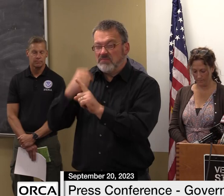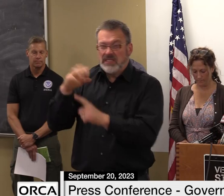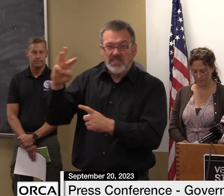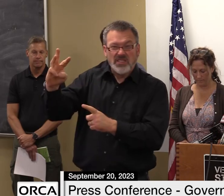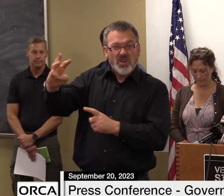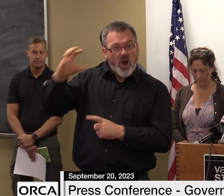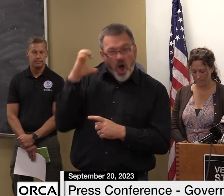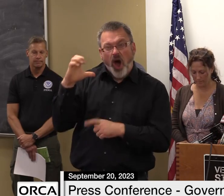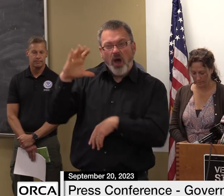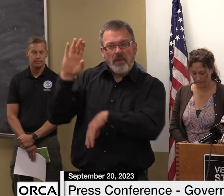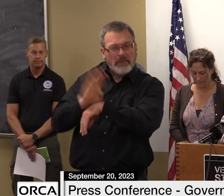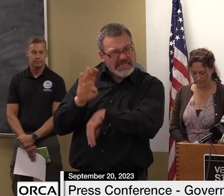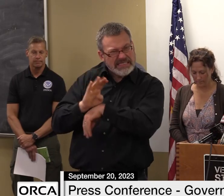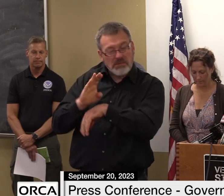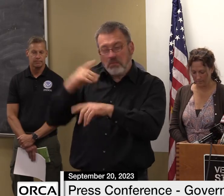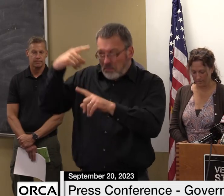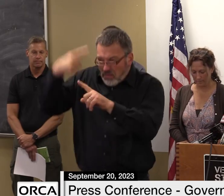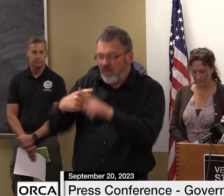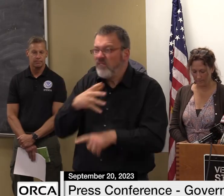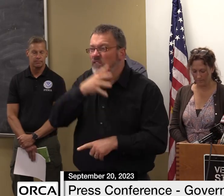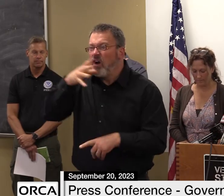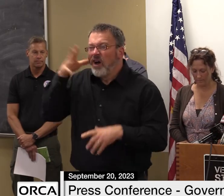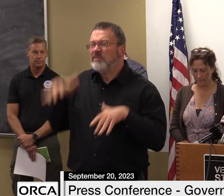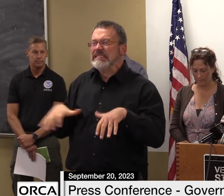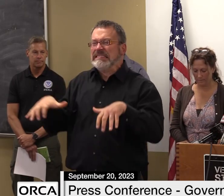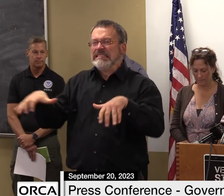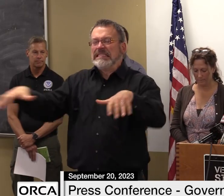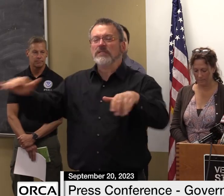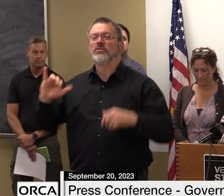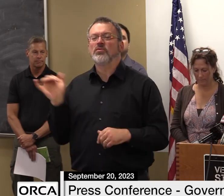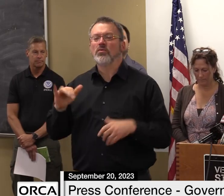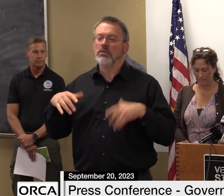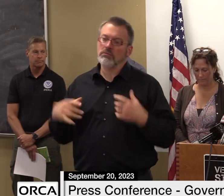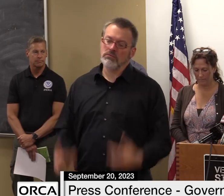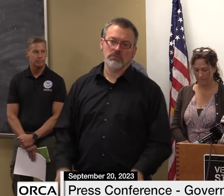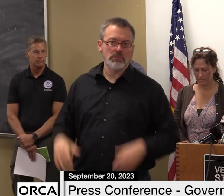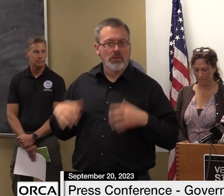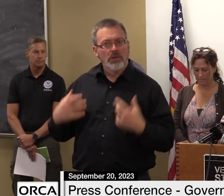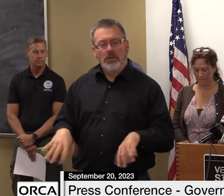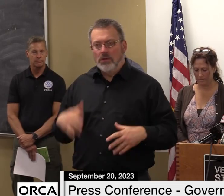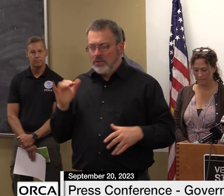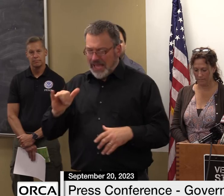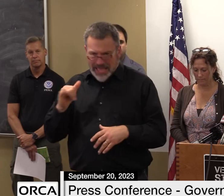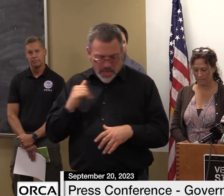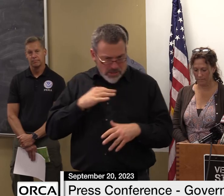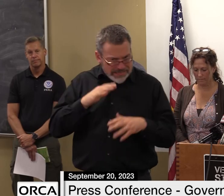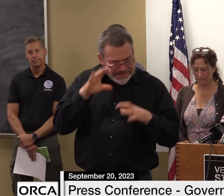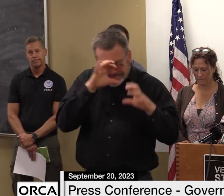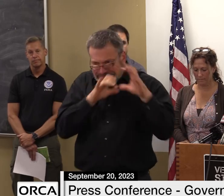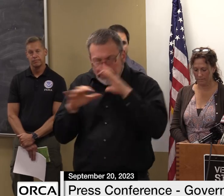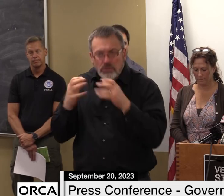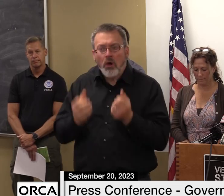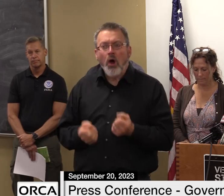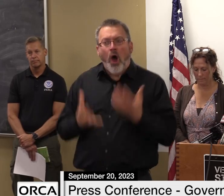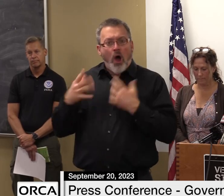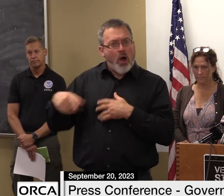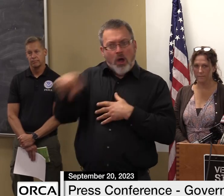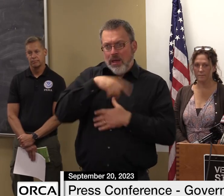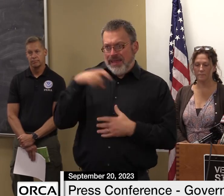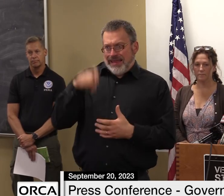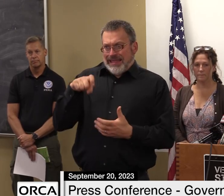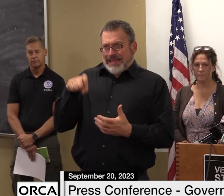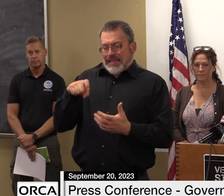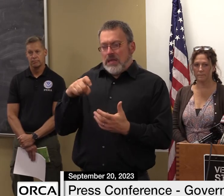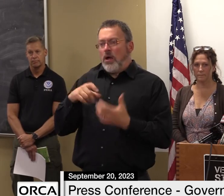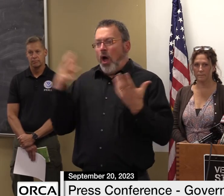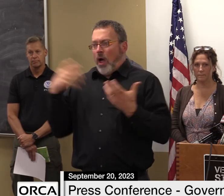program. We have been continually assessing the need versus the state money, the state funding available throughout this